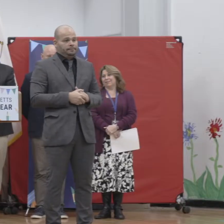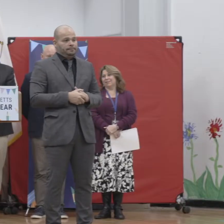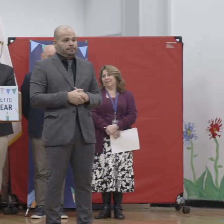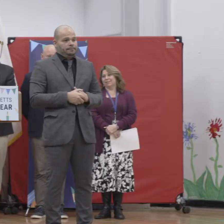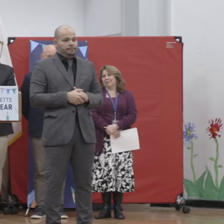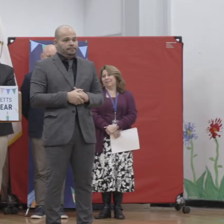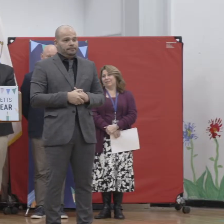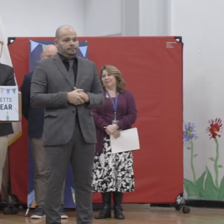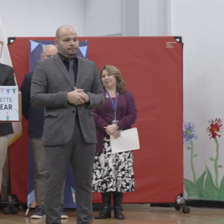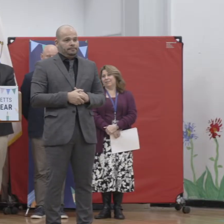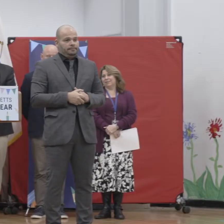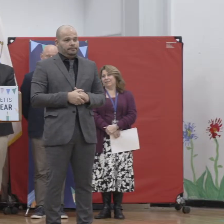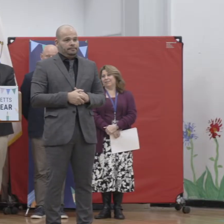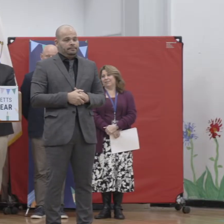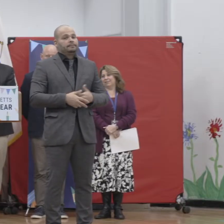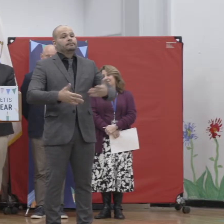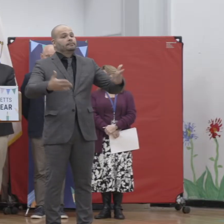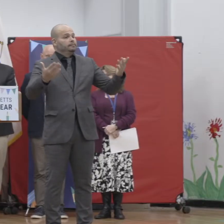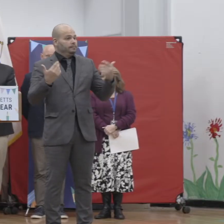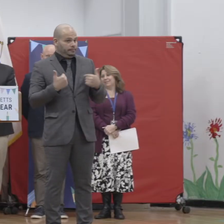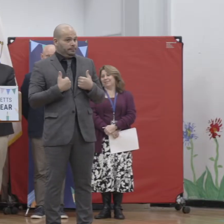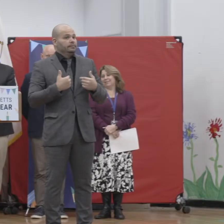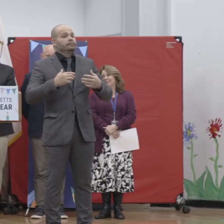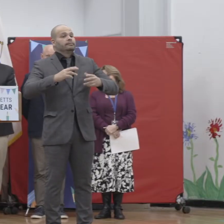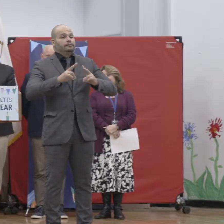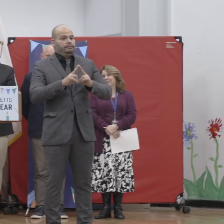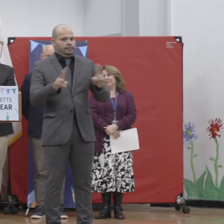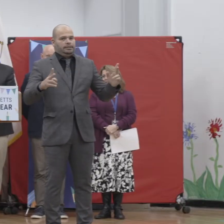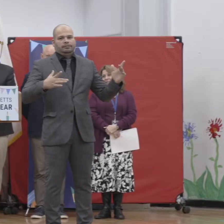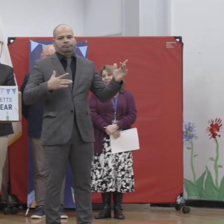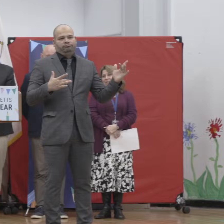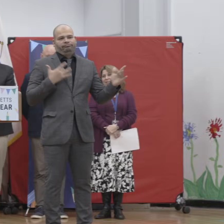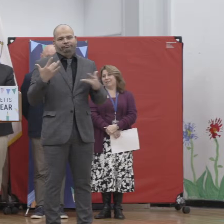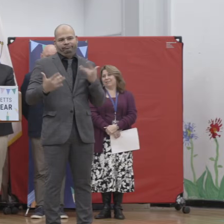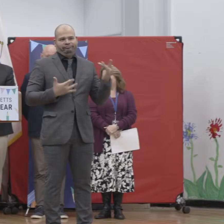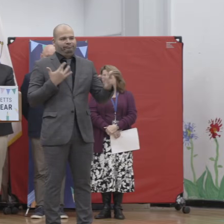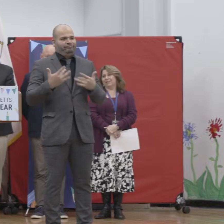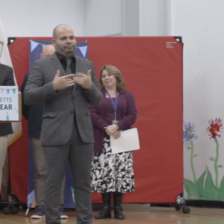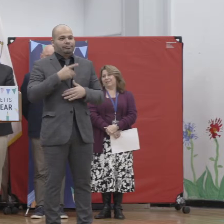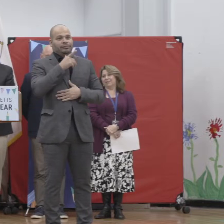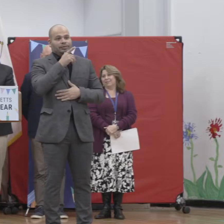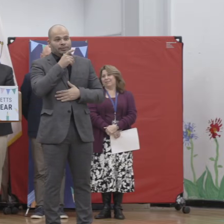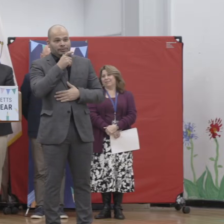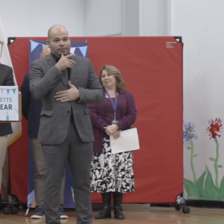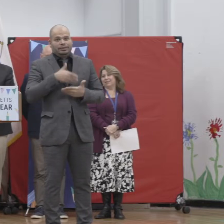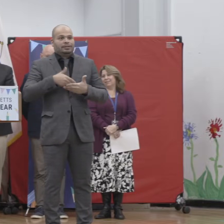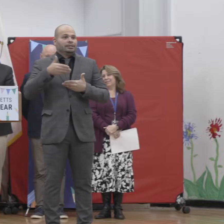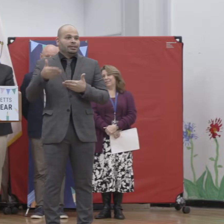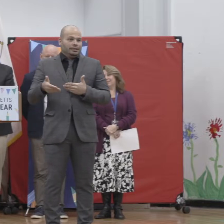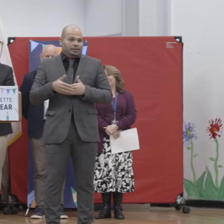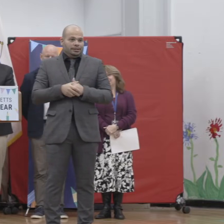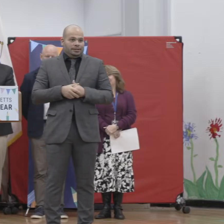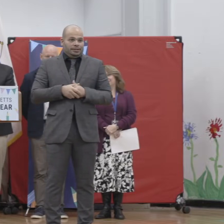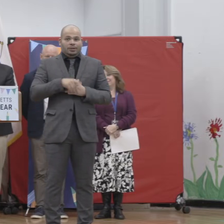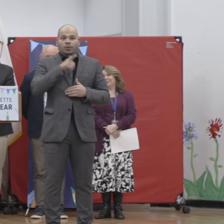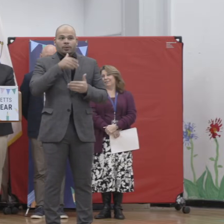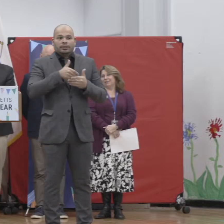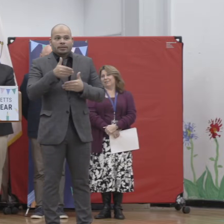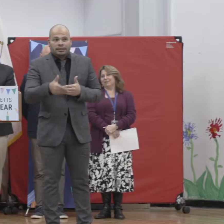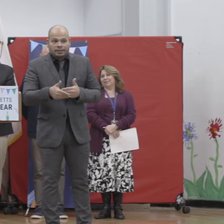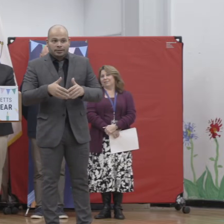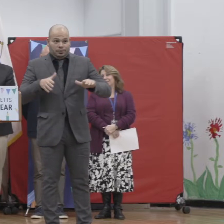person, but I am truly, truly excited for who's coming up on the stage next to introduce their